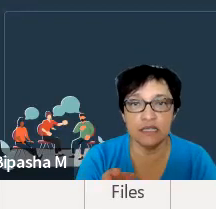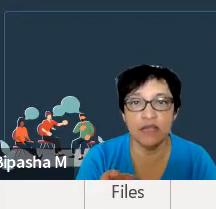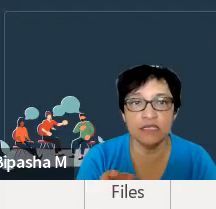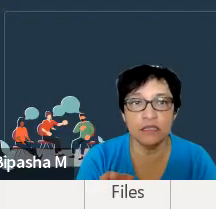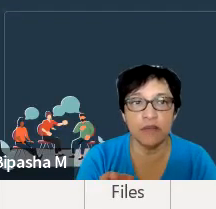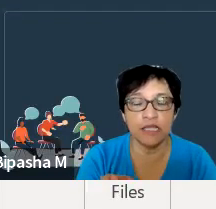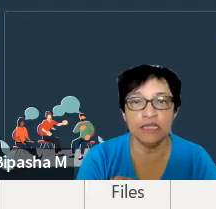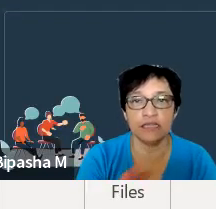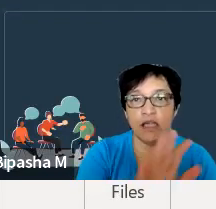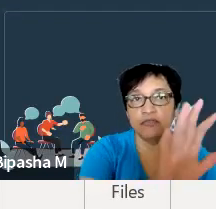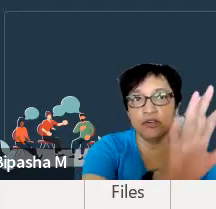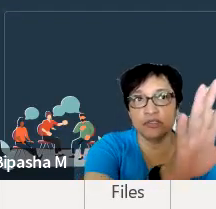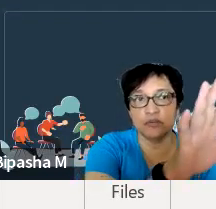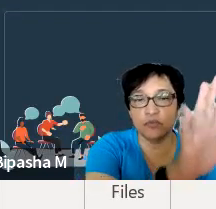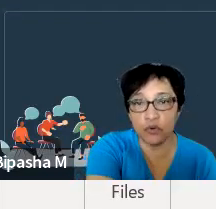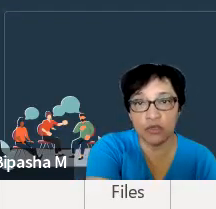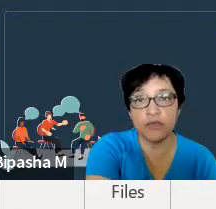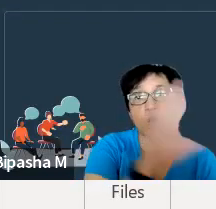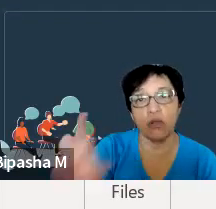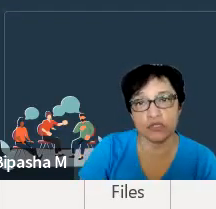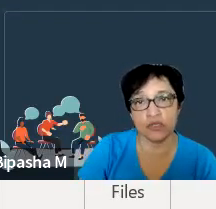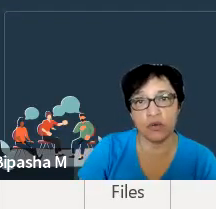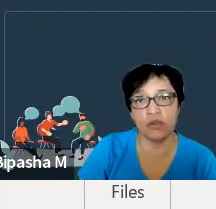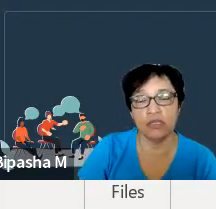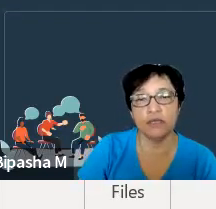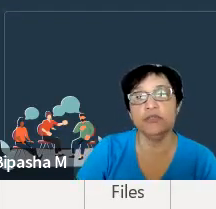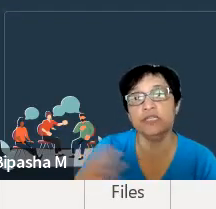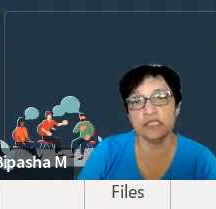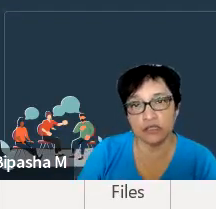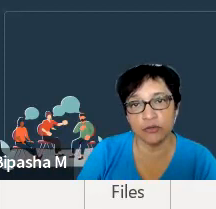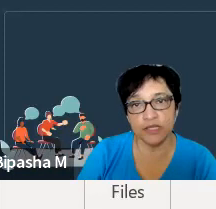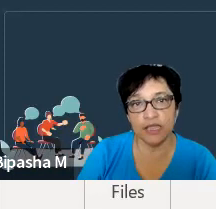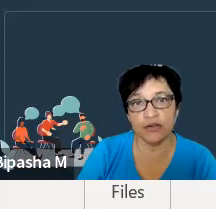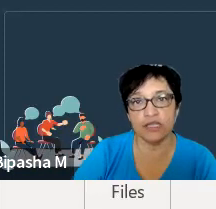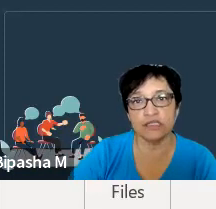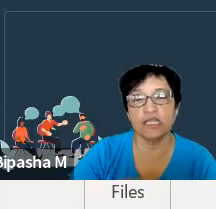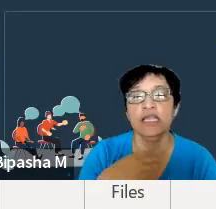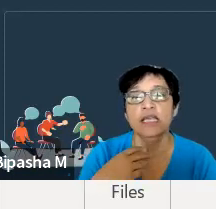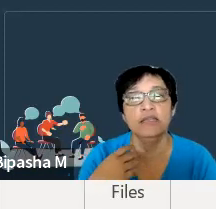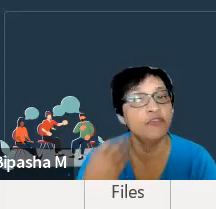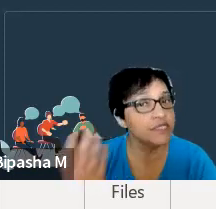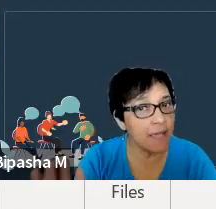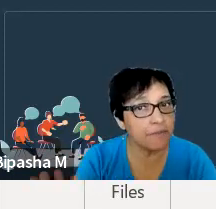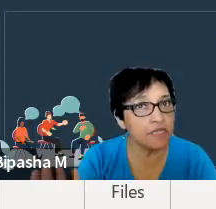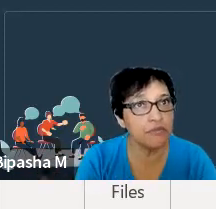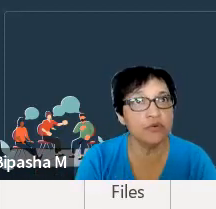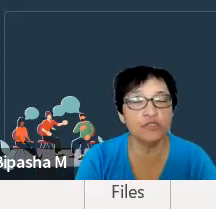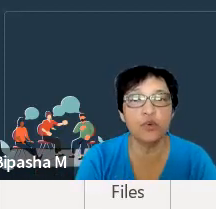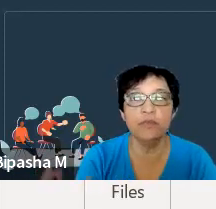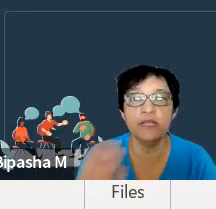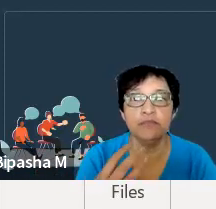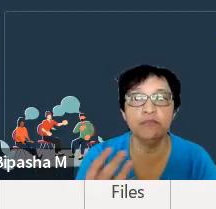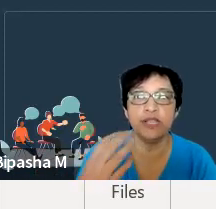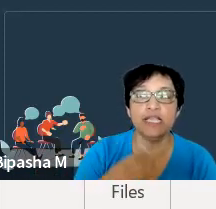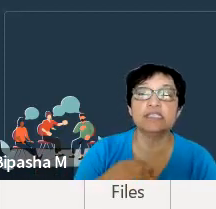me, stigma is a bucket that covers rural, but also communities in urban areas. For example, immigrants